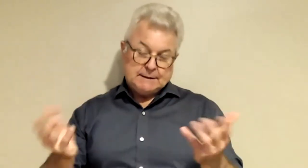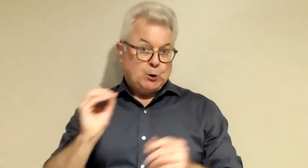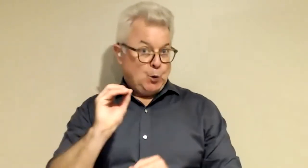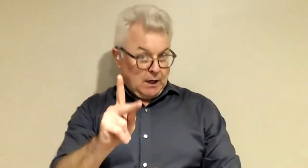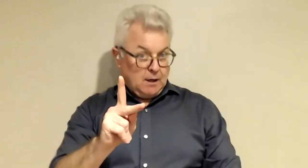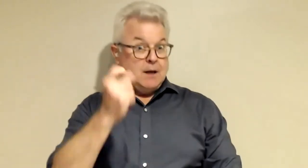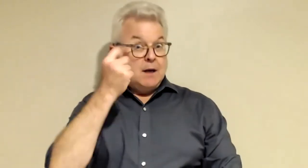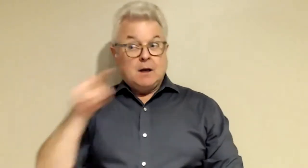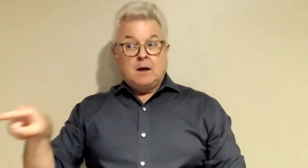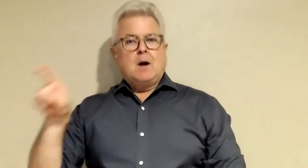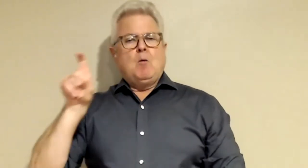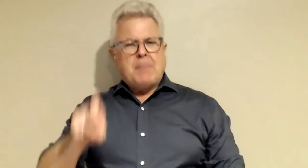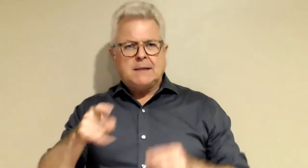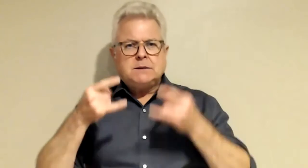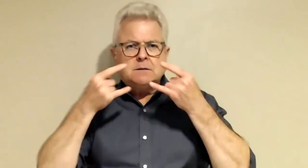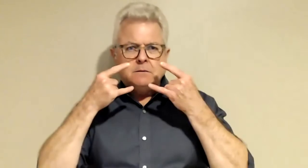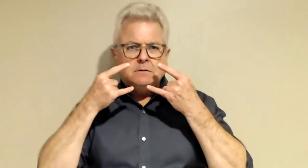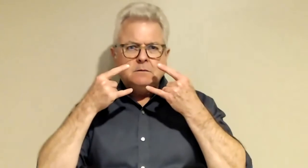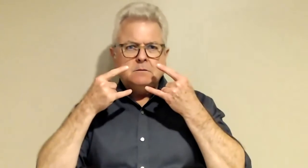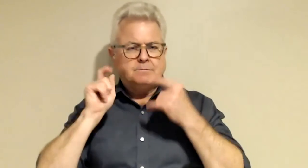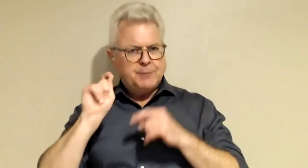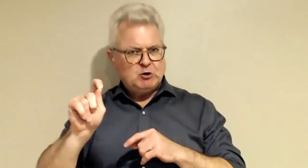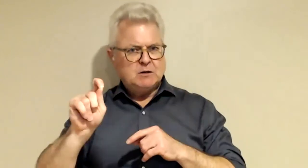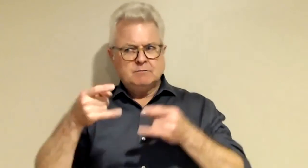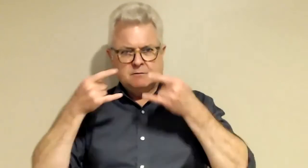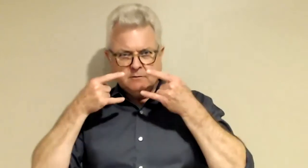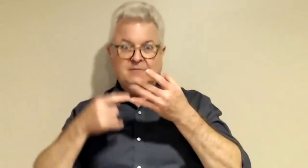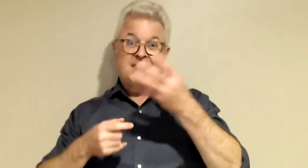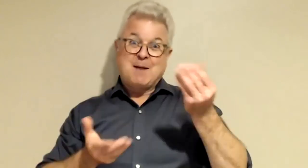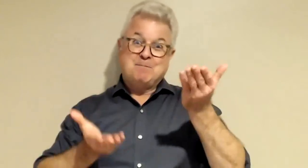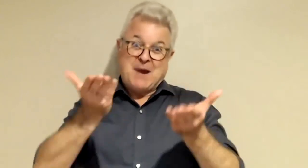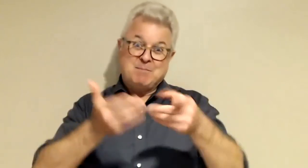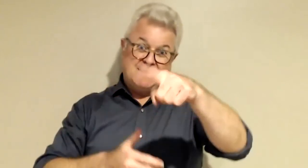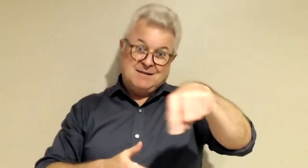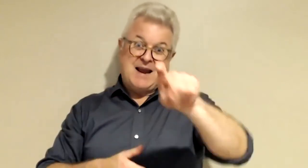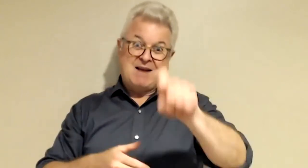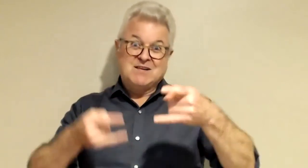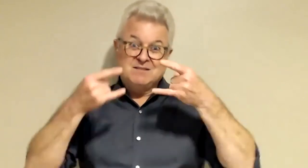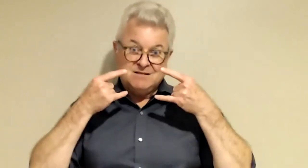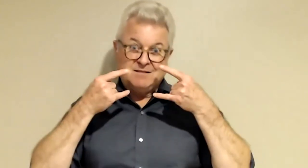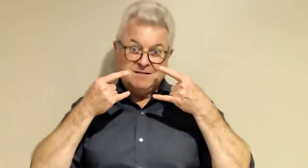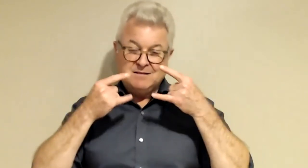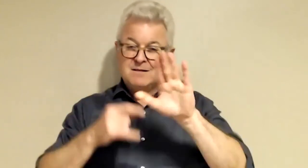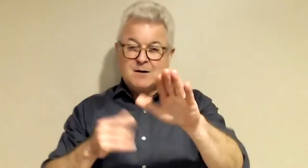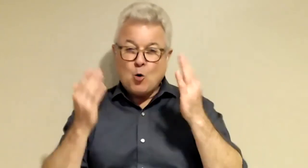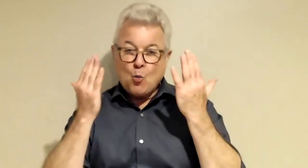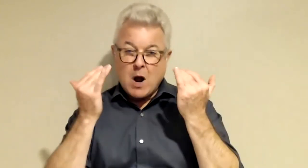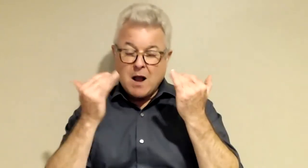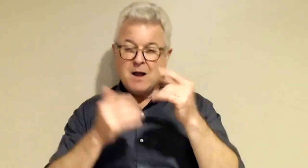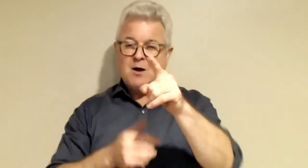gatherings that are not vaccinated, you have to keep in mind that they should wear their mask, okay? And those of you may have to wear your mask